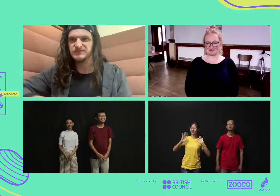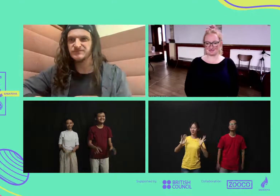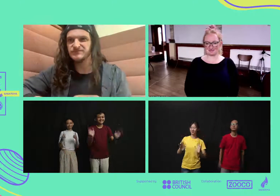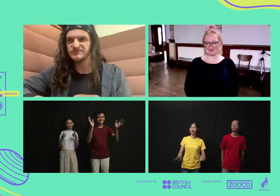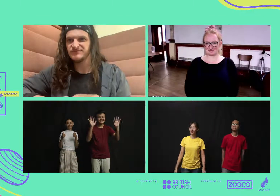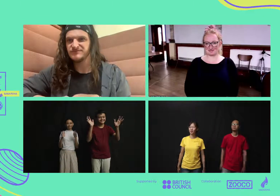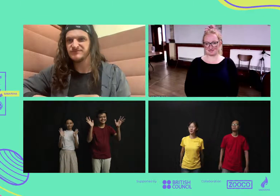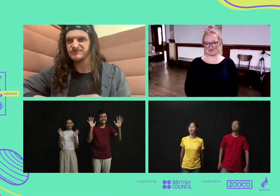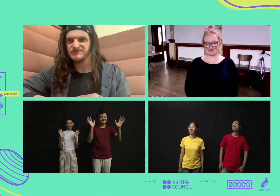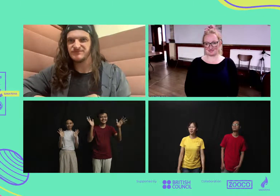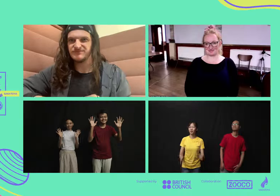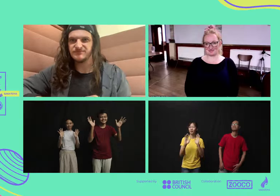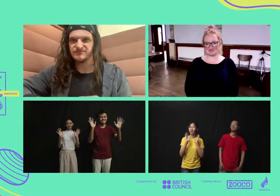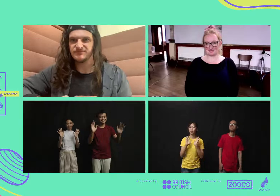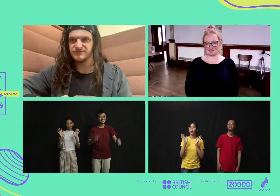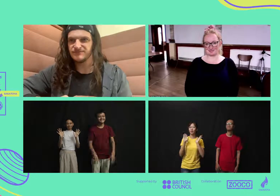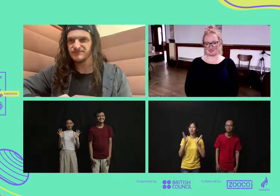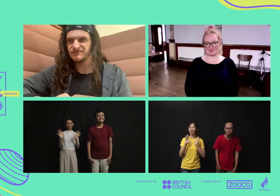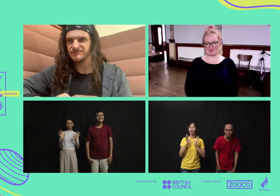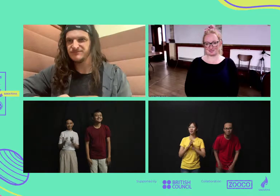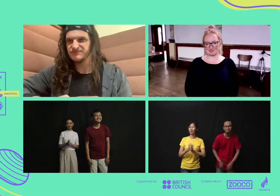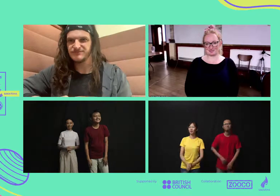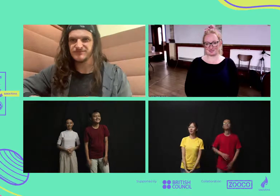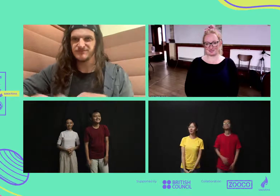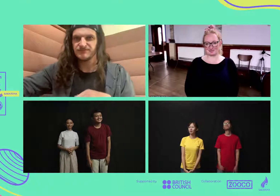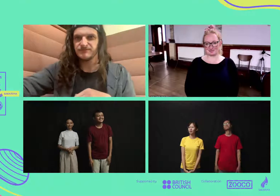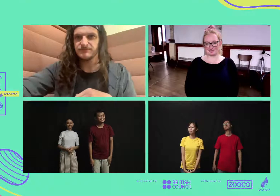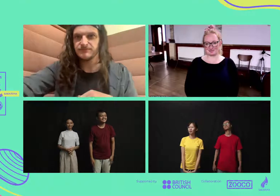Oh, fantastic.